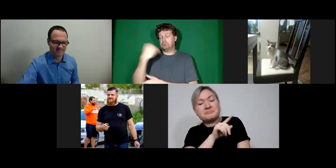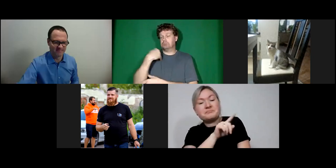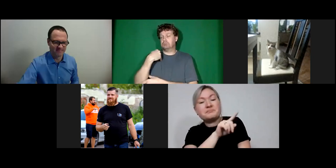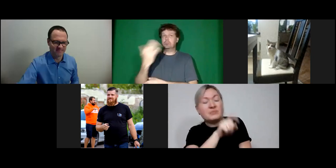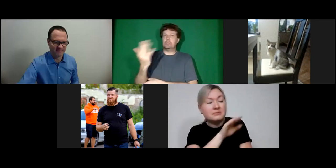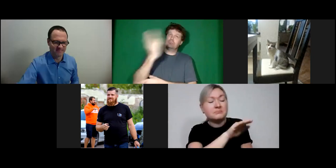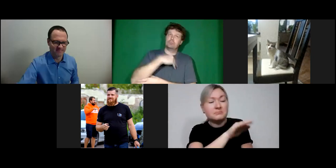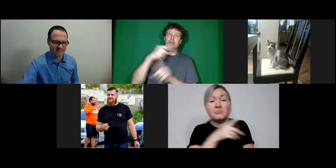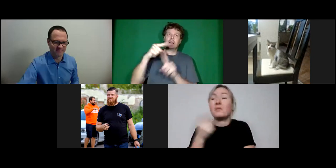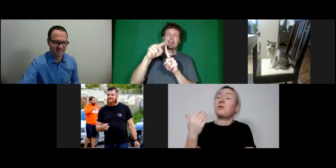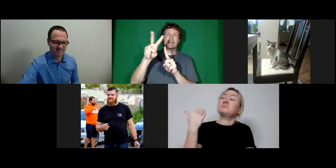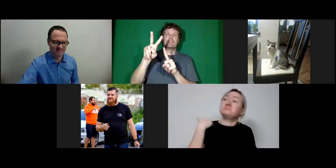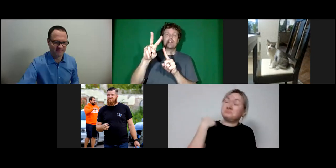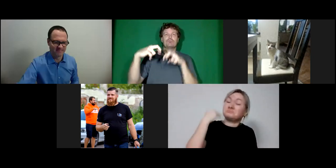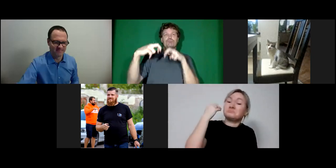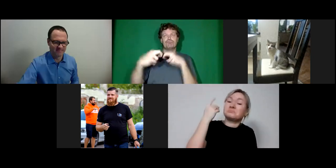They